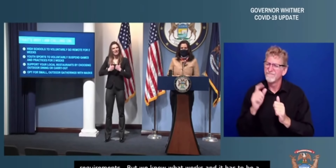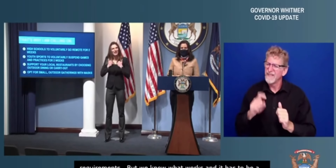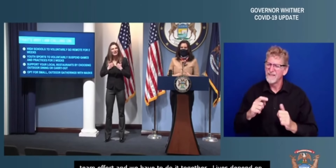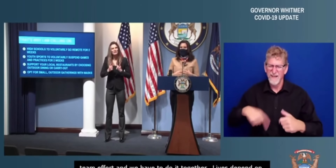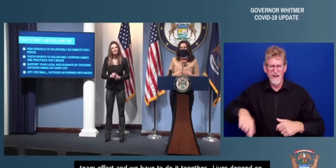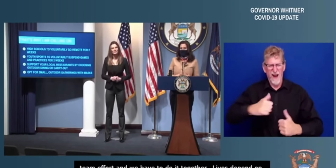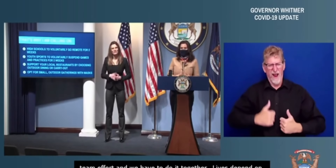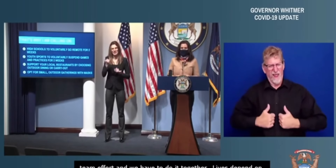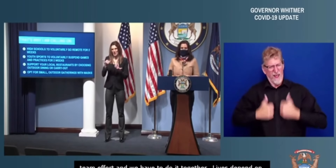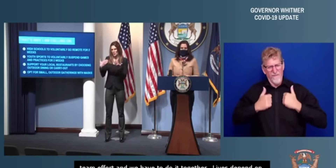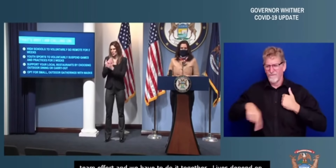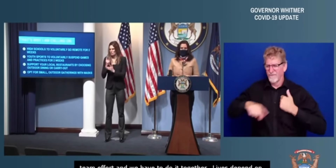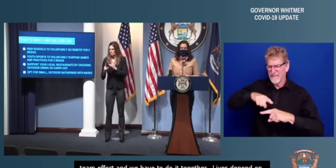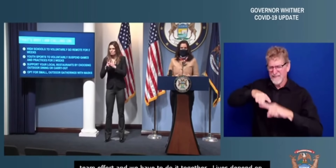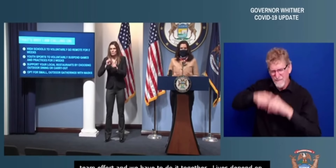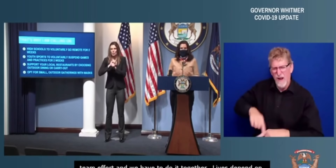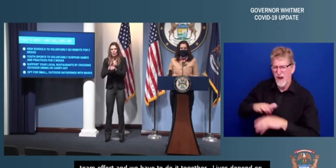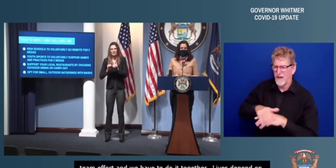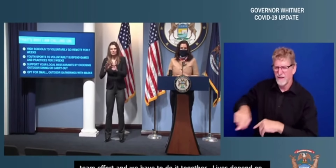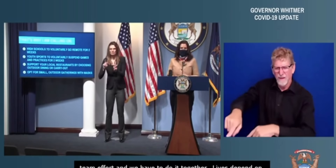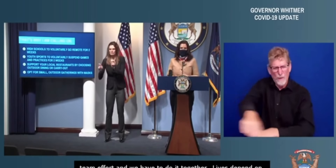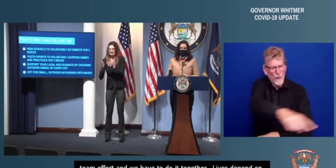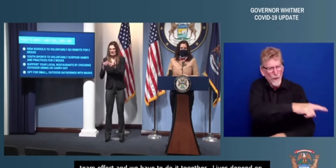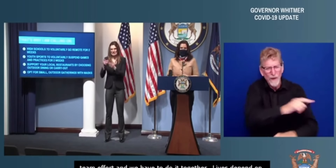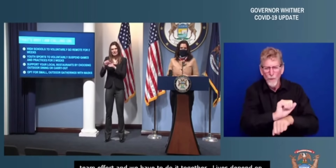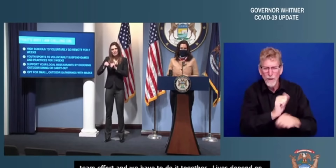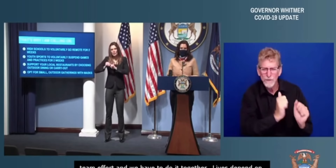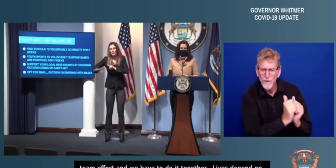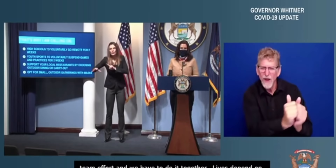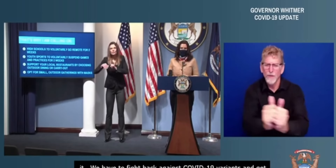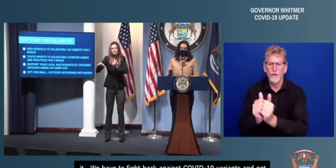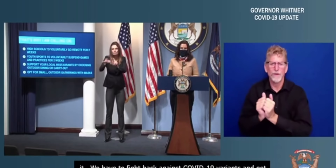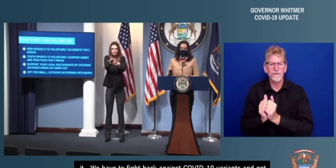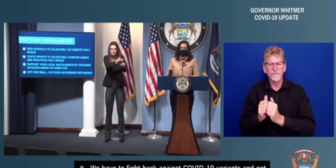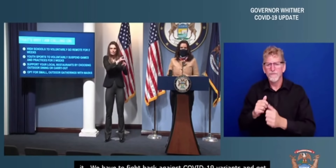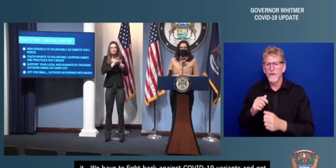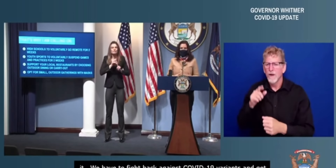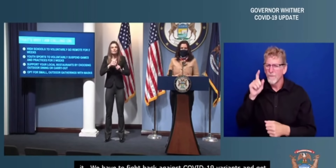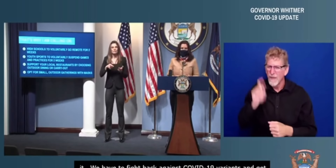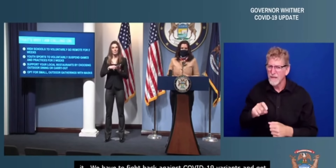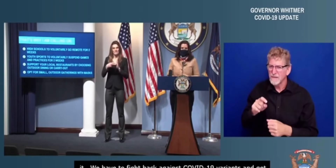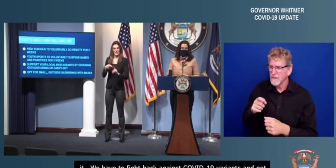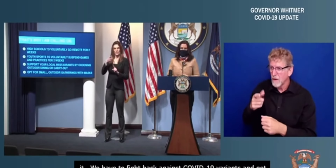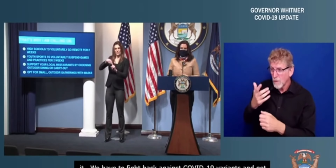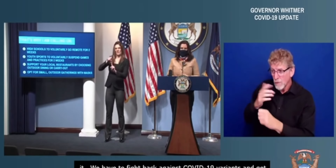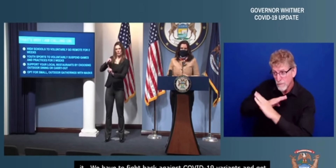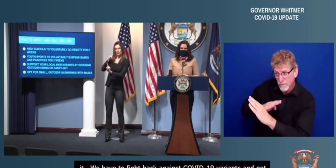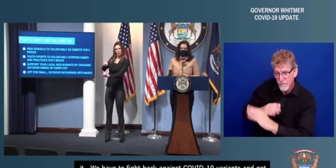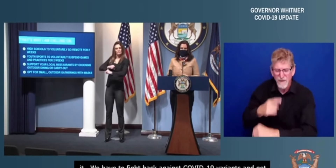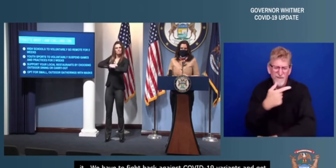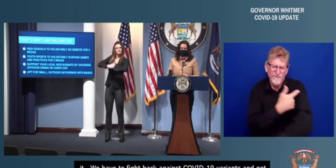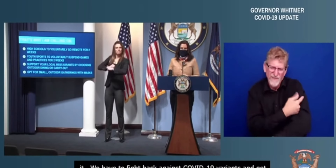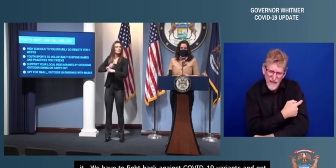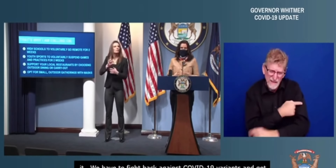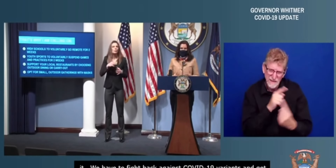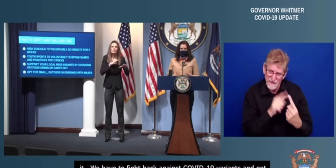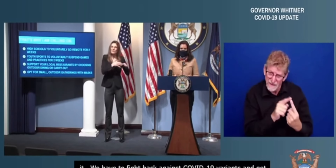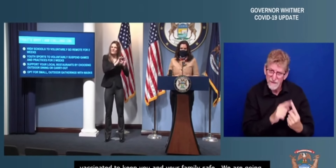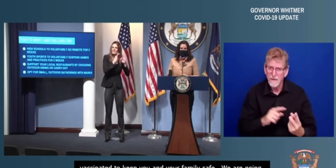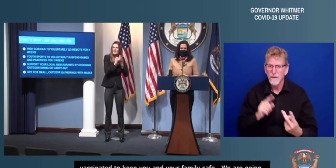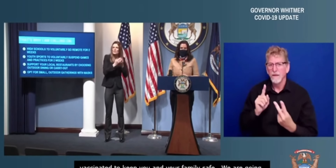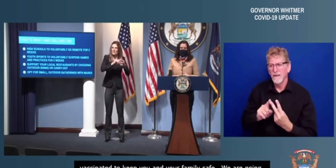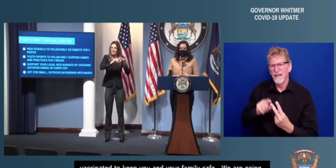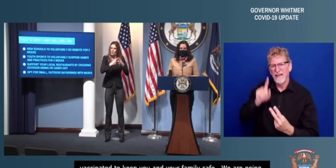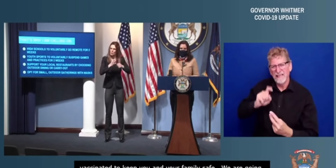variants. We have to get vaccinated to keep you and your family safe. We're going to have some tough weeks ahead. So